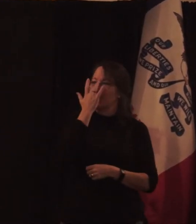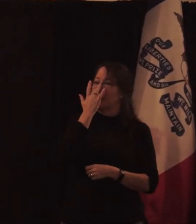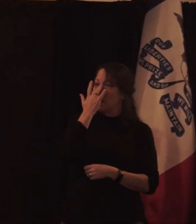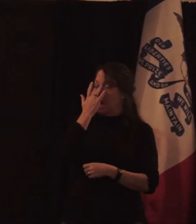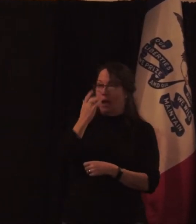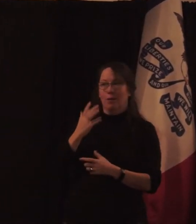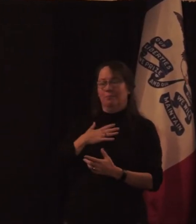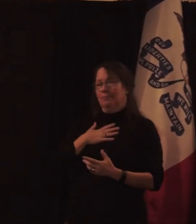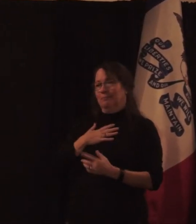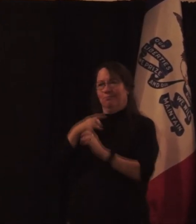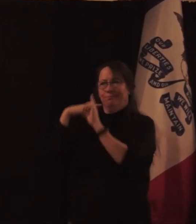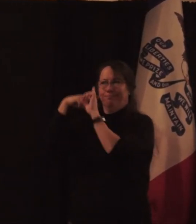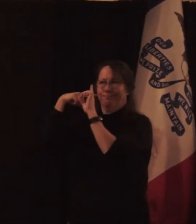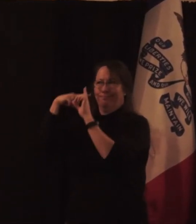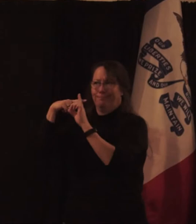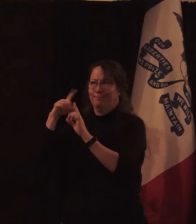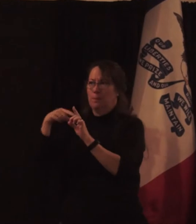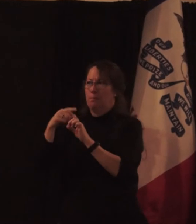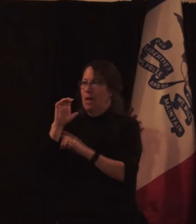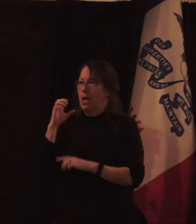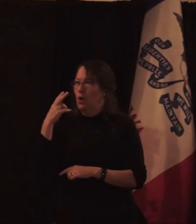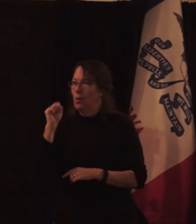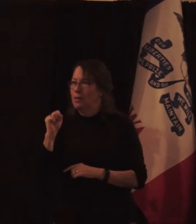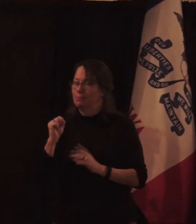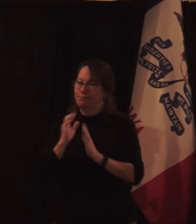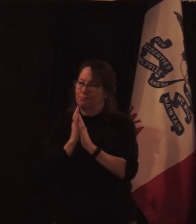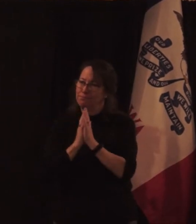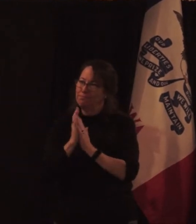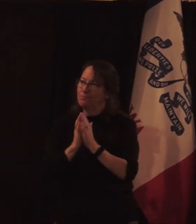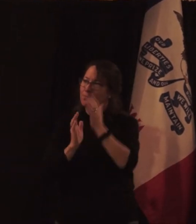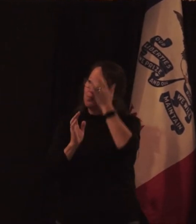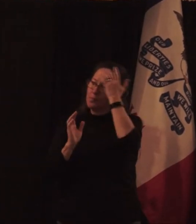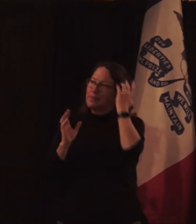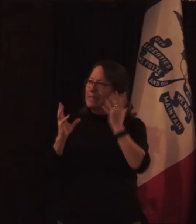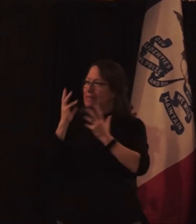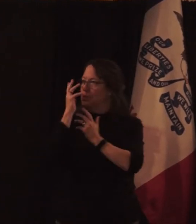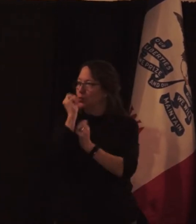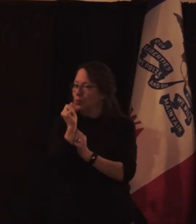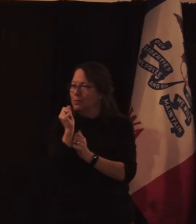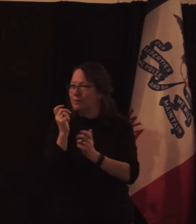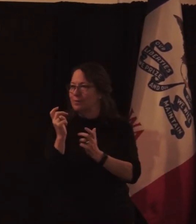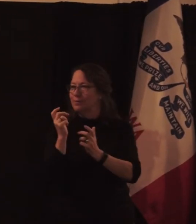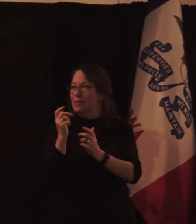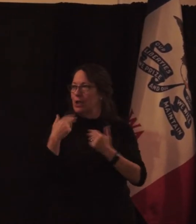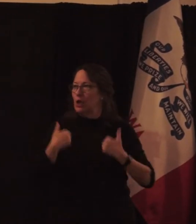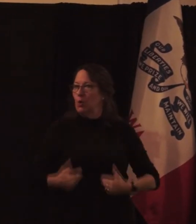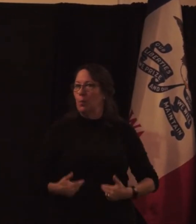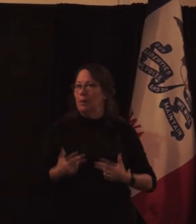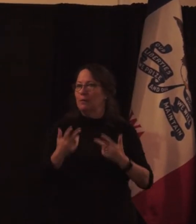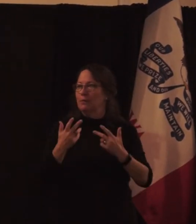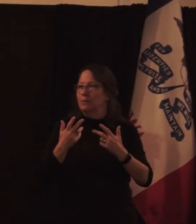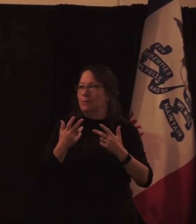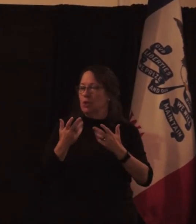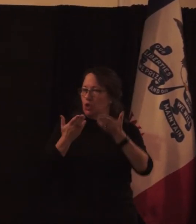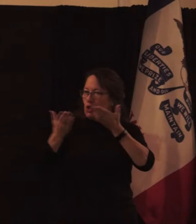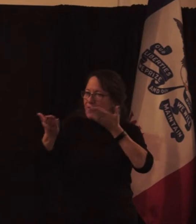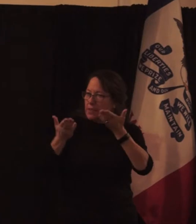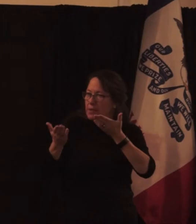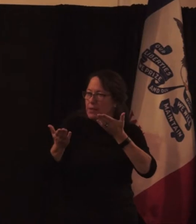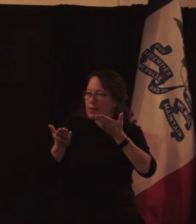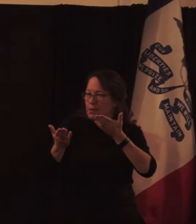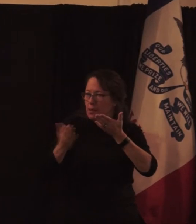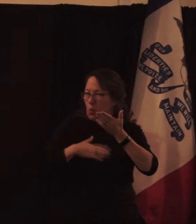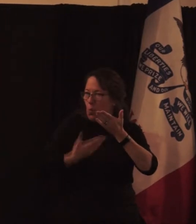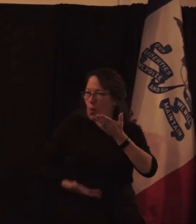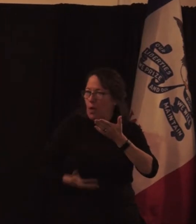I just can't say enough good things about Chris, his compassion, his interest in human services